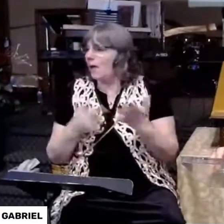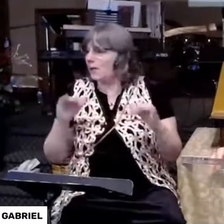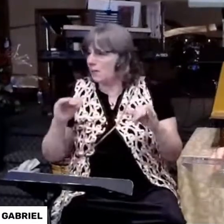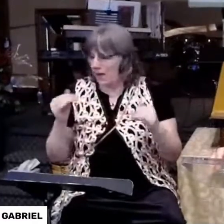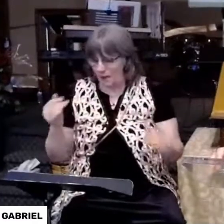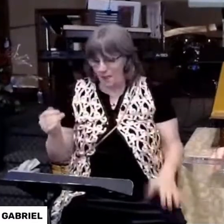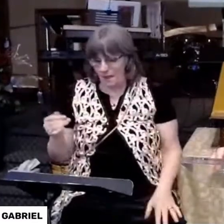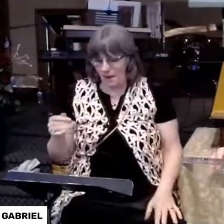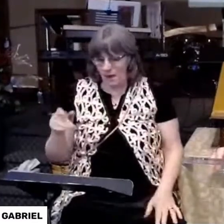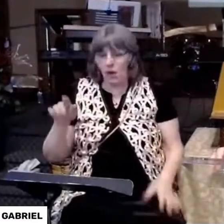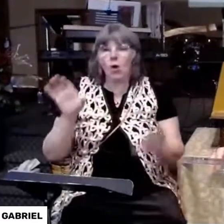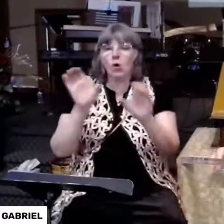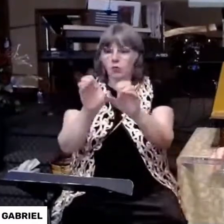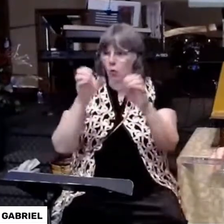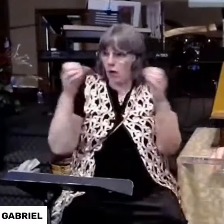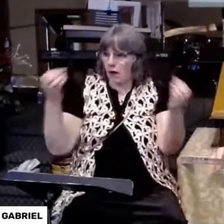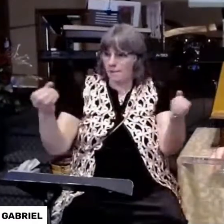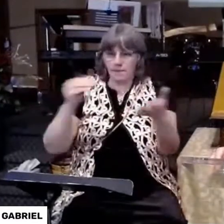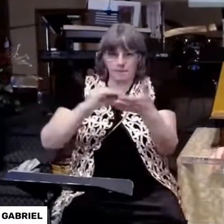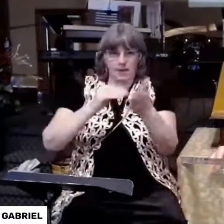The word Torah means